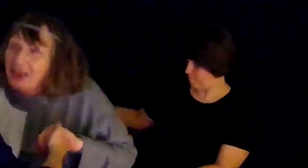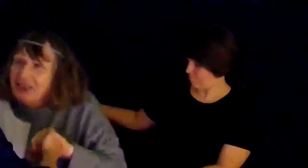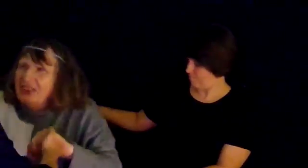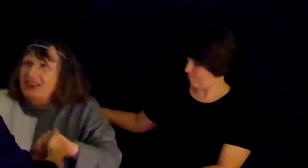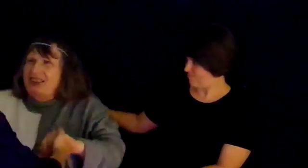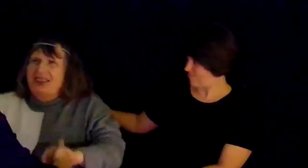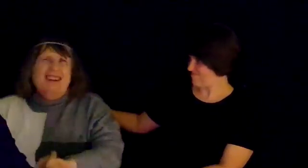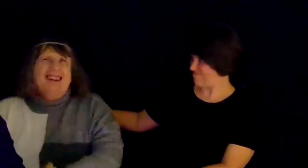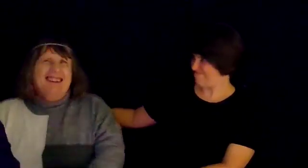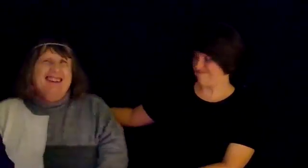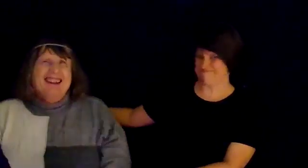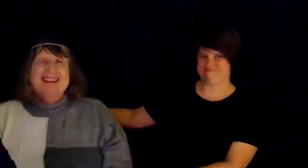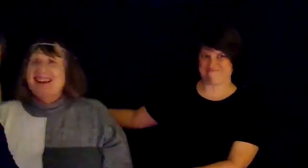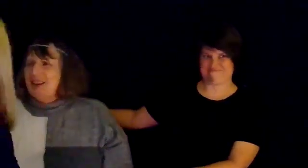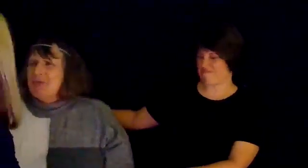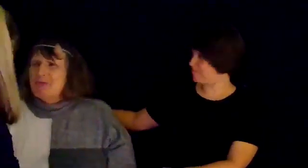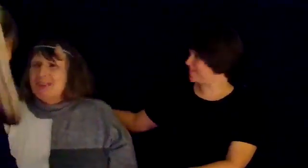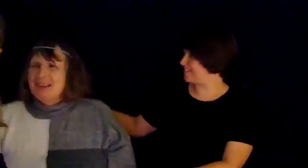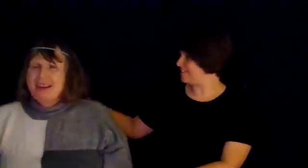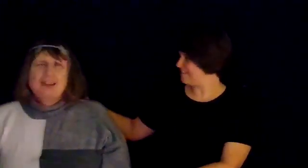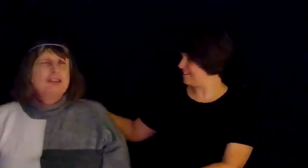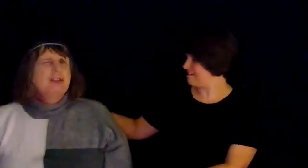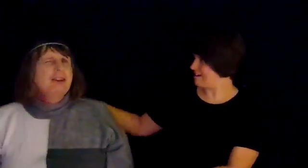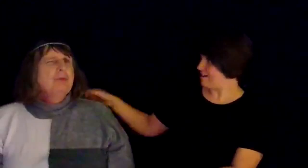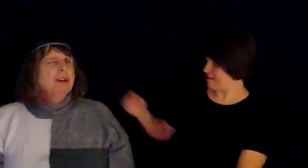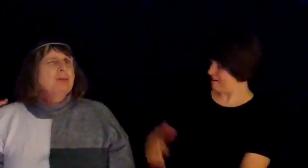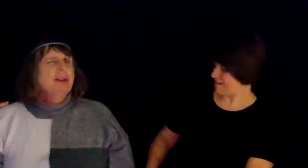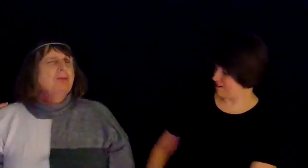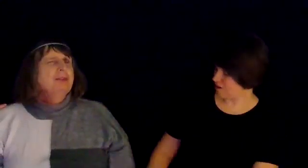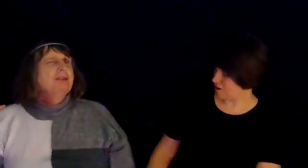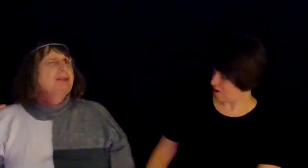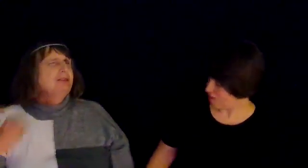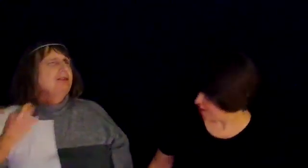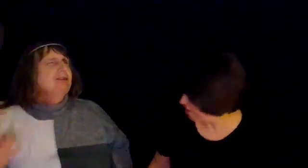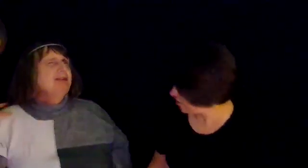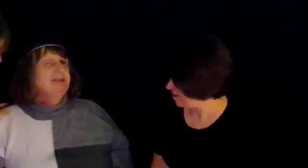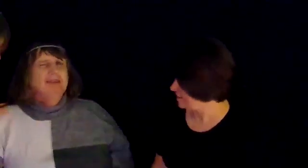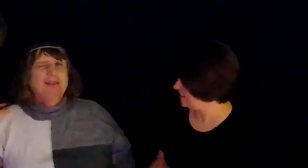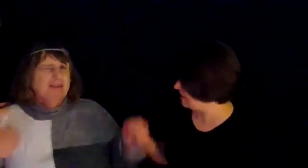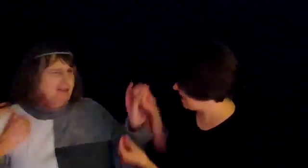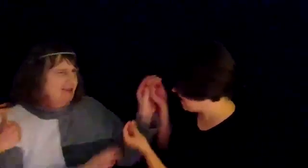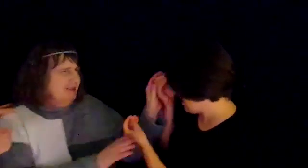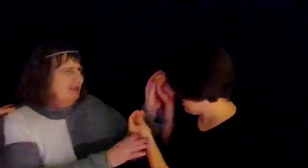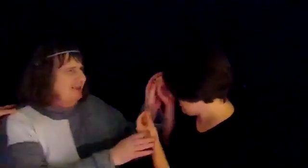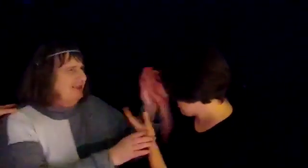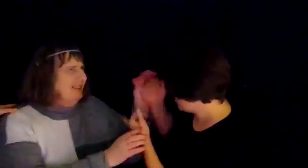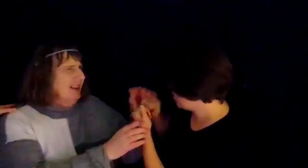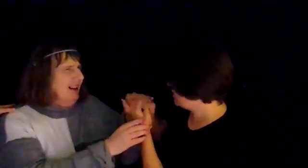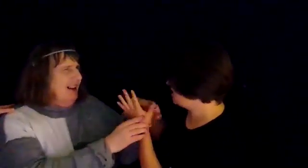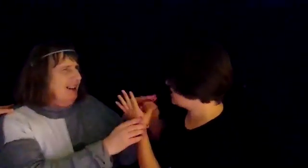Oh, I've got the hot seat. Okay. I'm just... Did you need to mic me up? No, you put